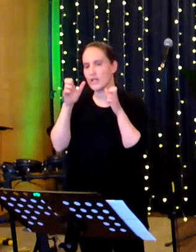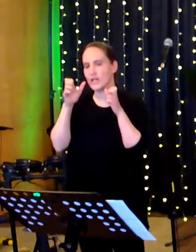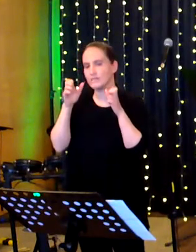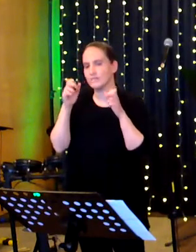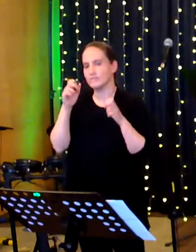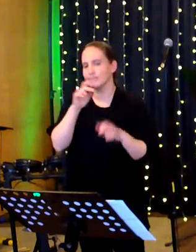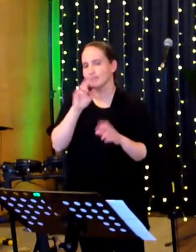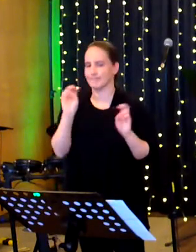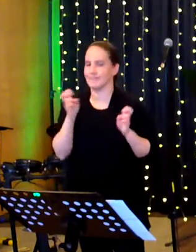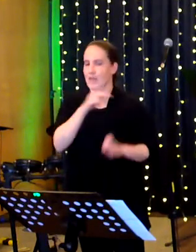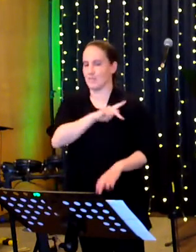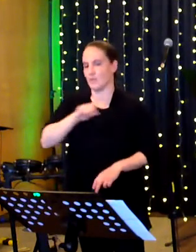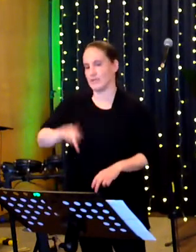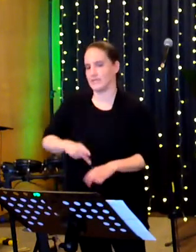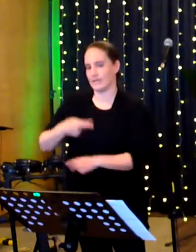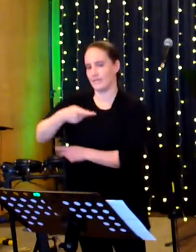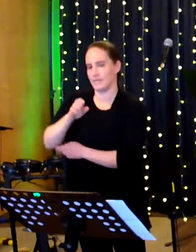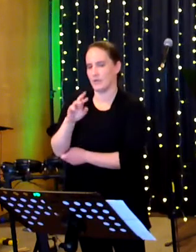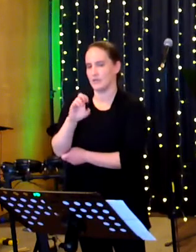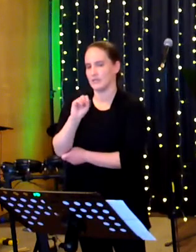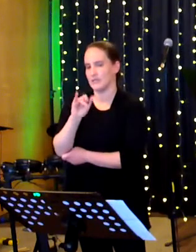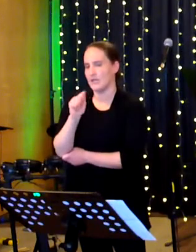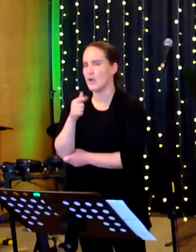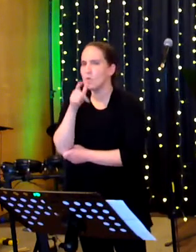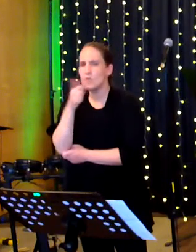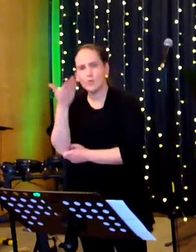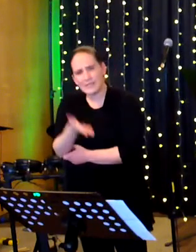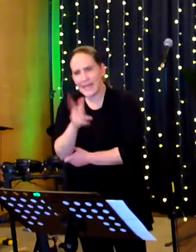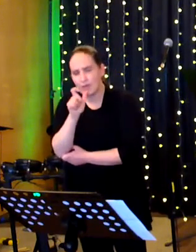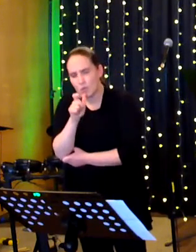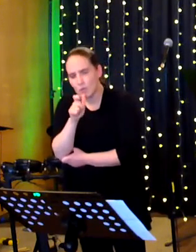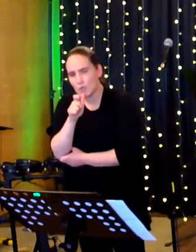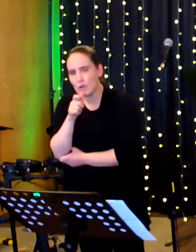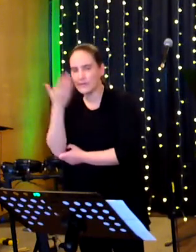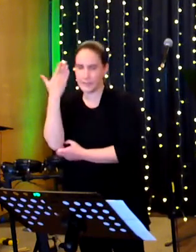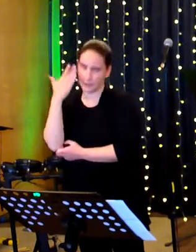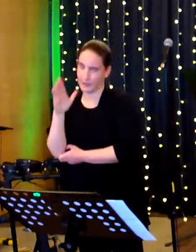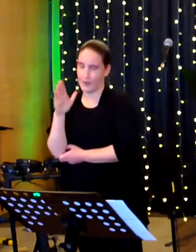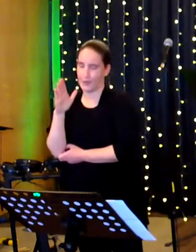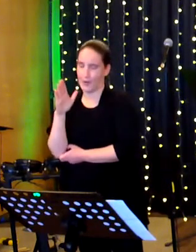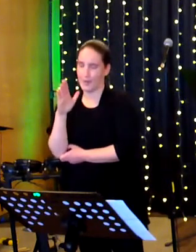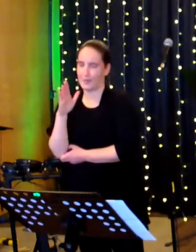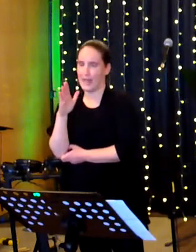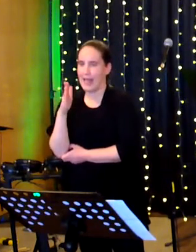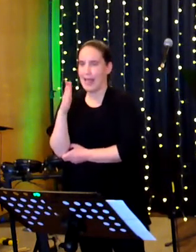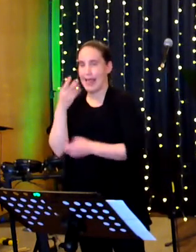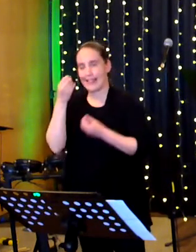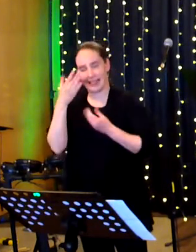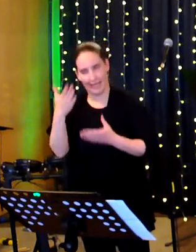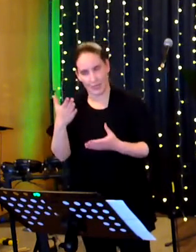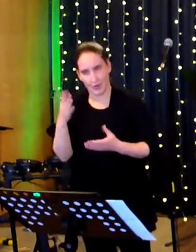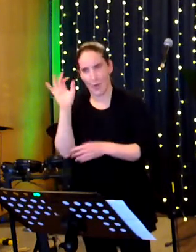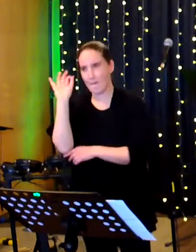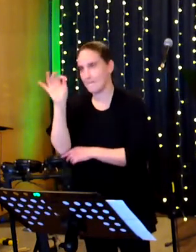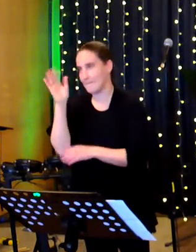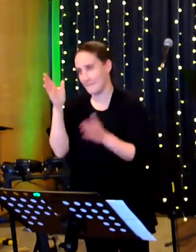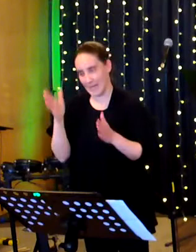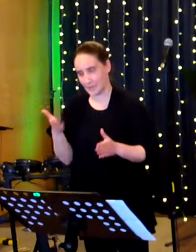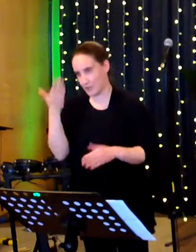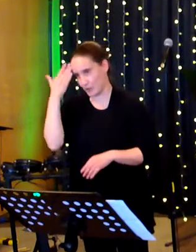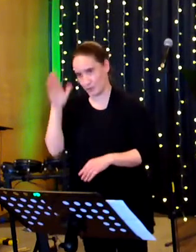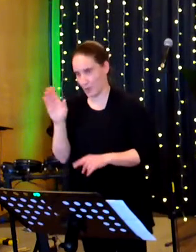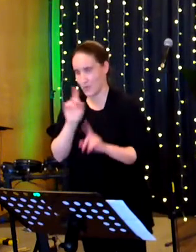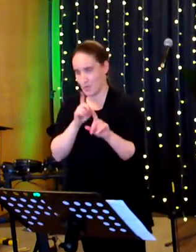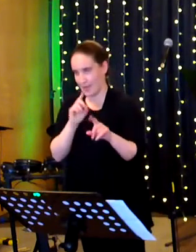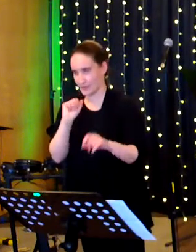idea. I don't know. Okay? I'm going to let you in on a little secret here. Christians don't know all the answers. Pastors don't know all the answers. Biblical